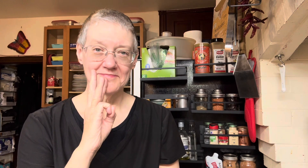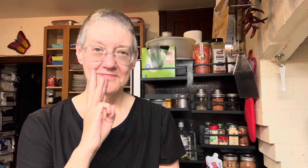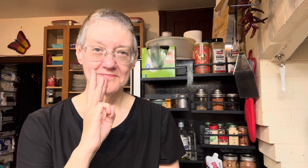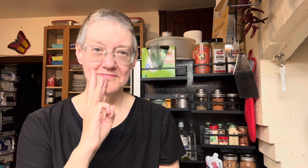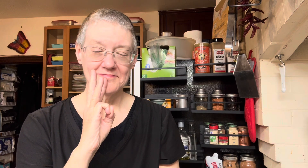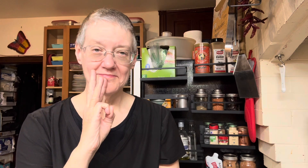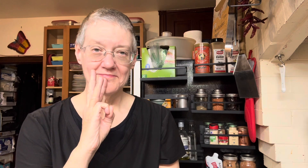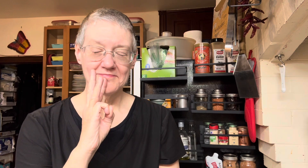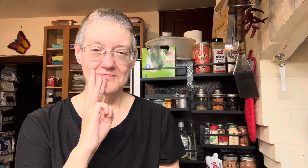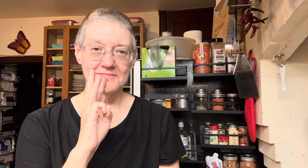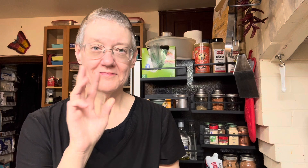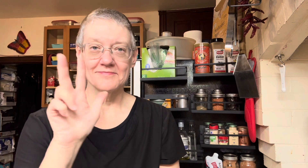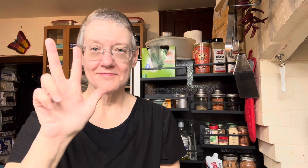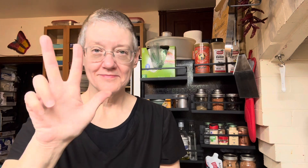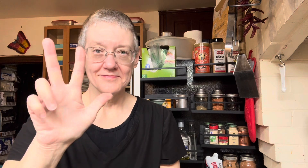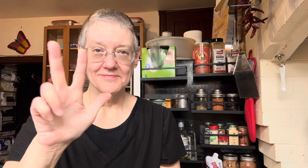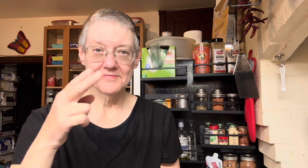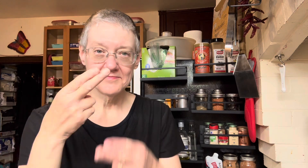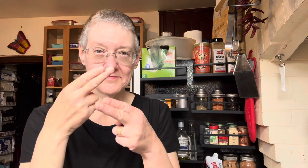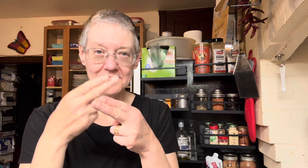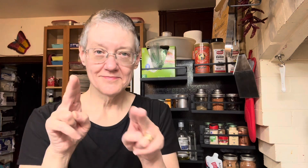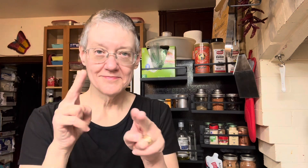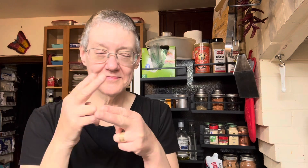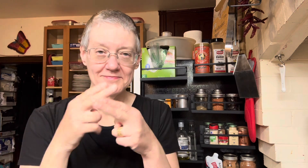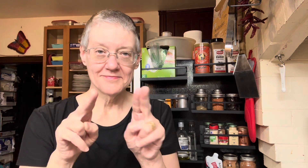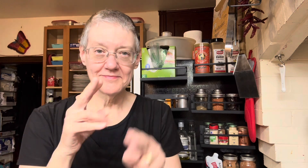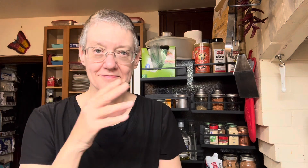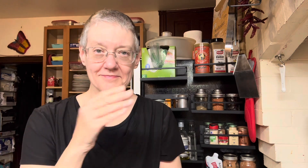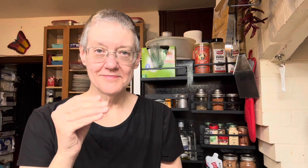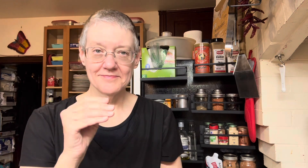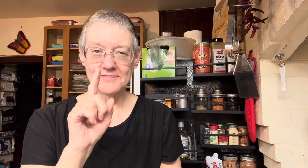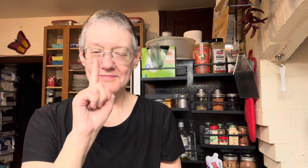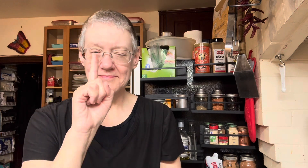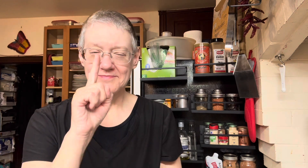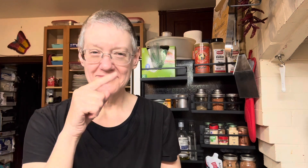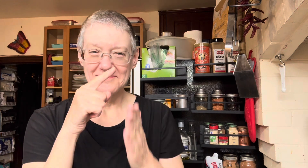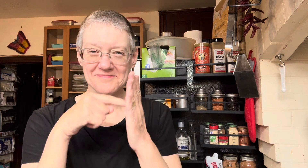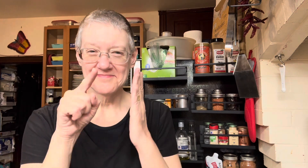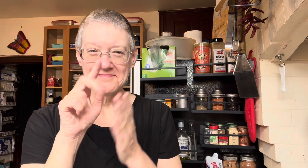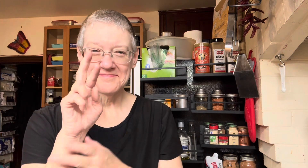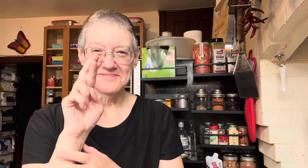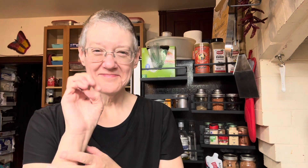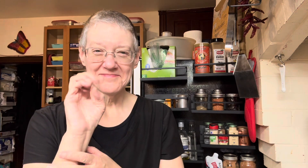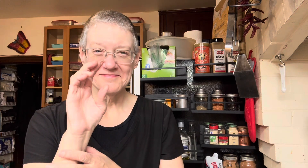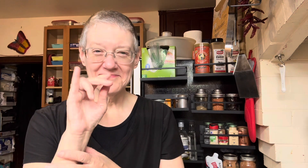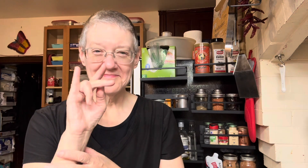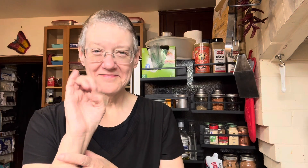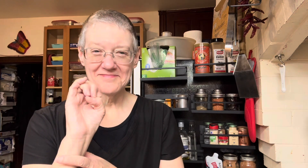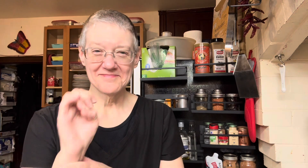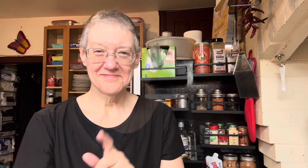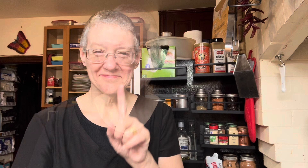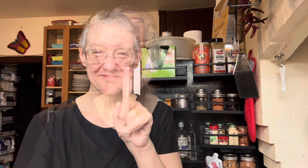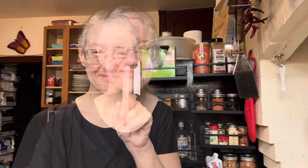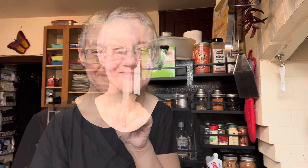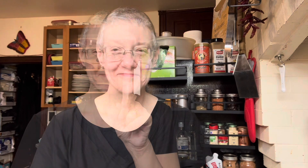3 eggs. Hang on, let me check my notes for the apple cider